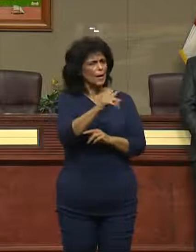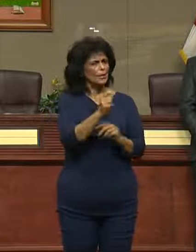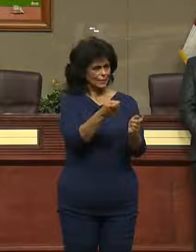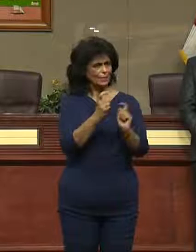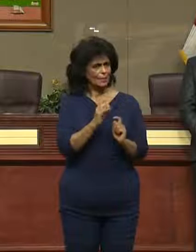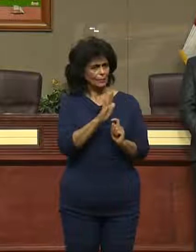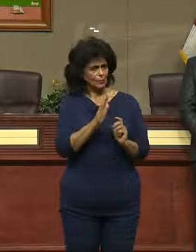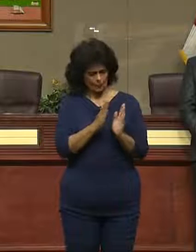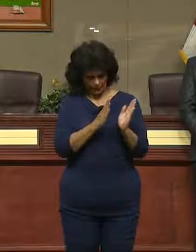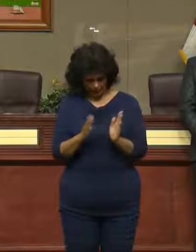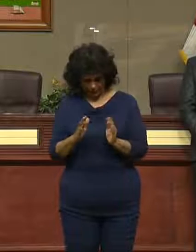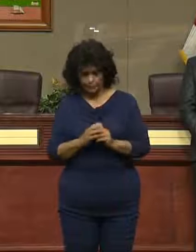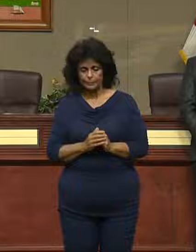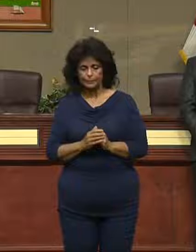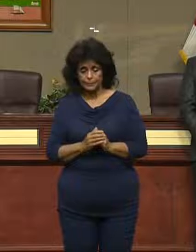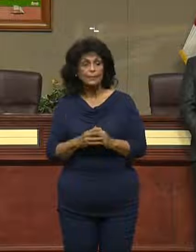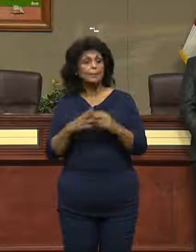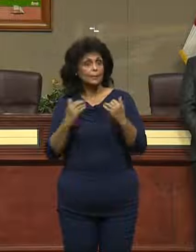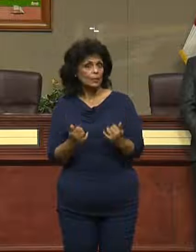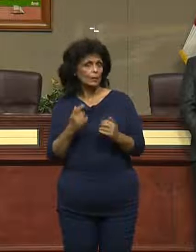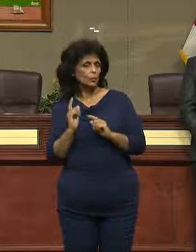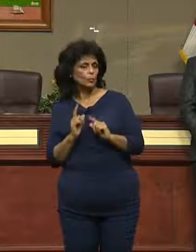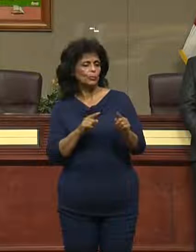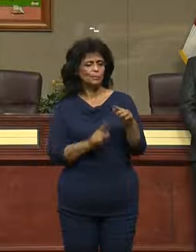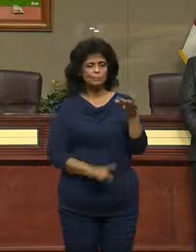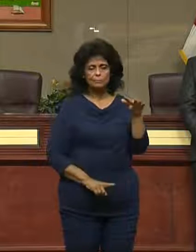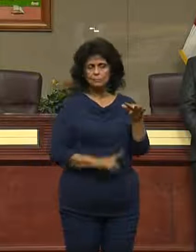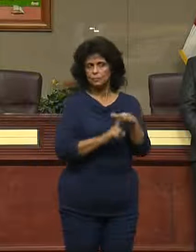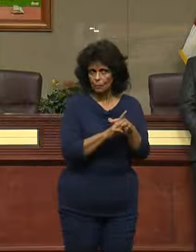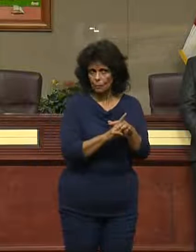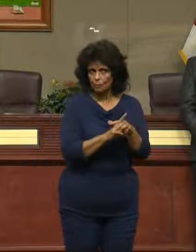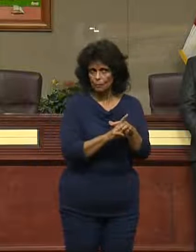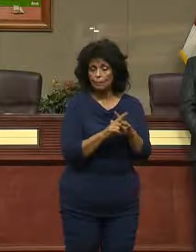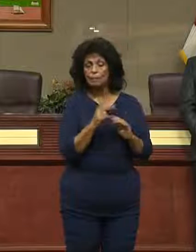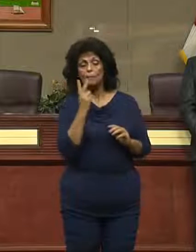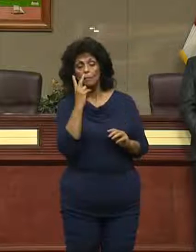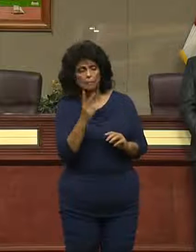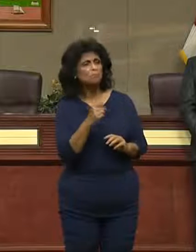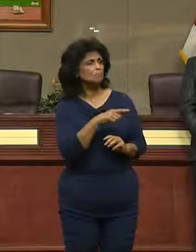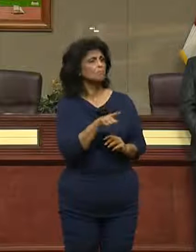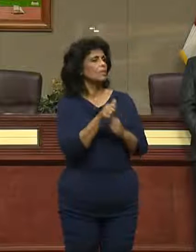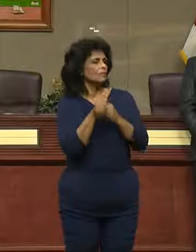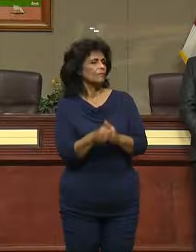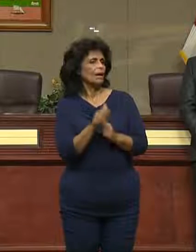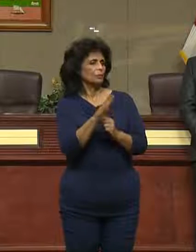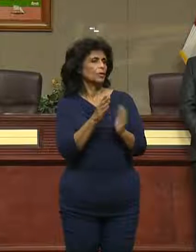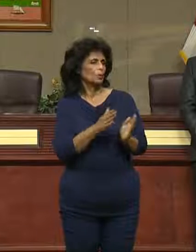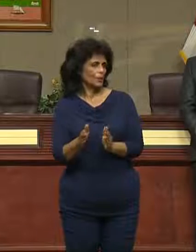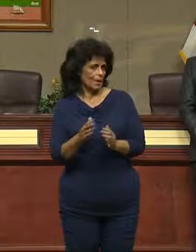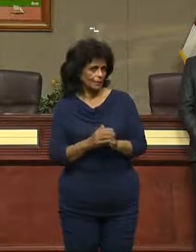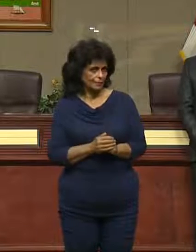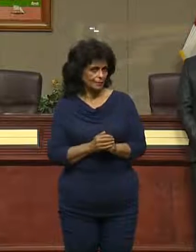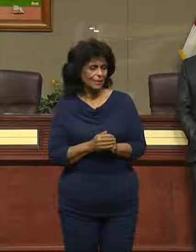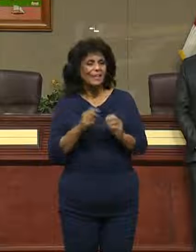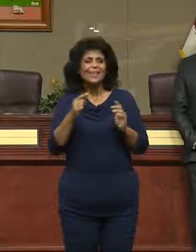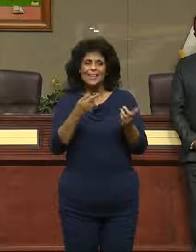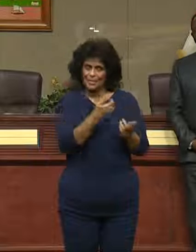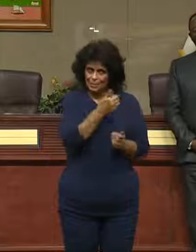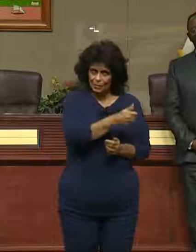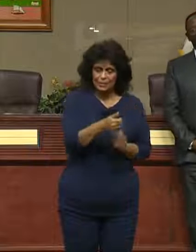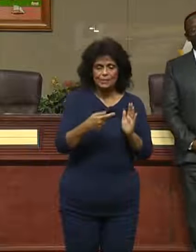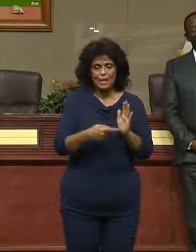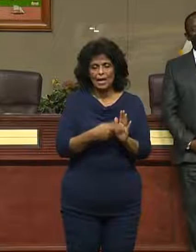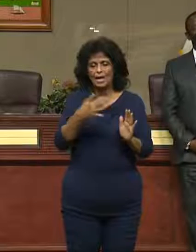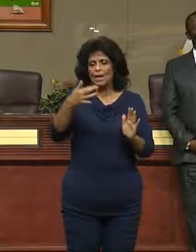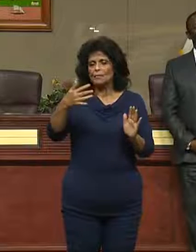there, they were following that plan. Certainly, every once in a while they would see somebody without a